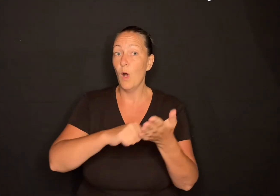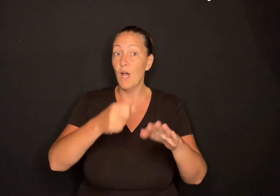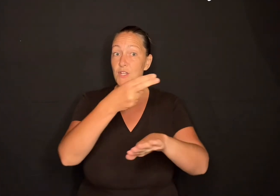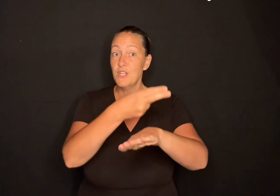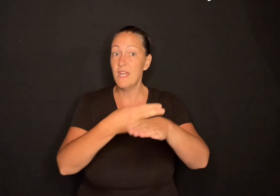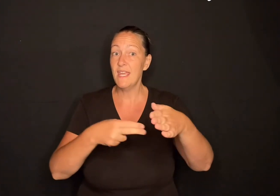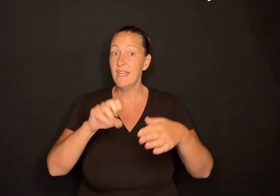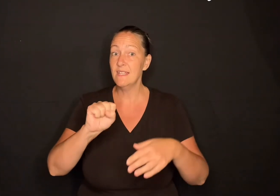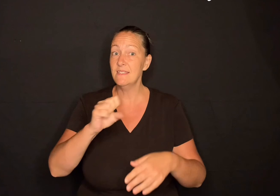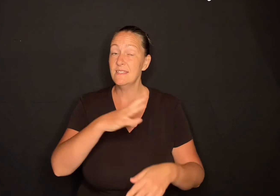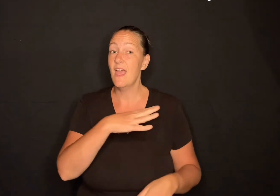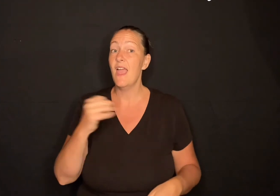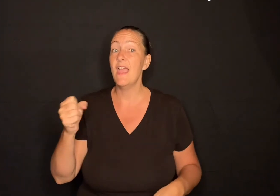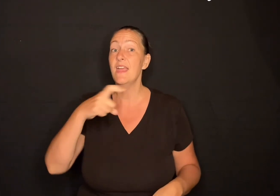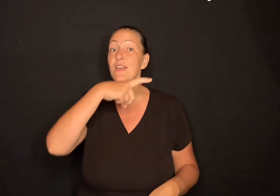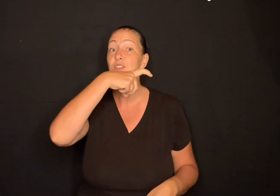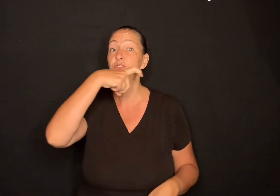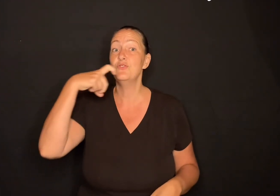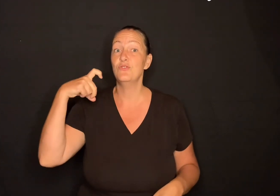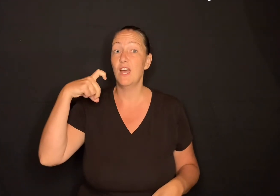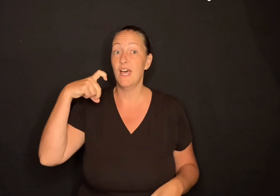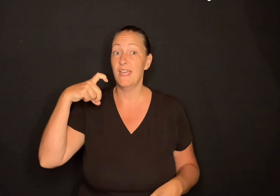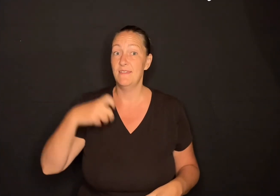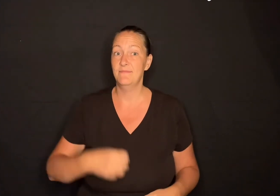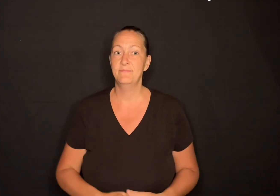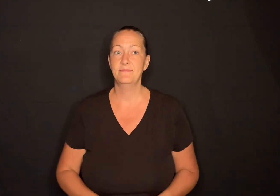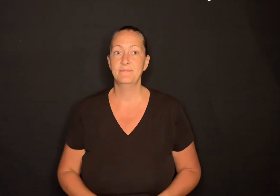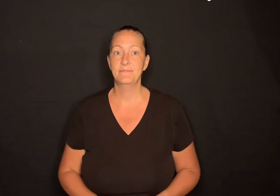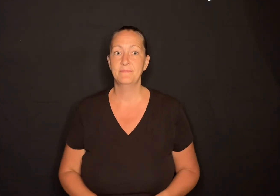Wash hands and dry.